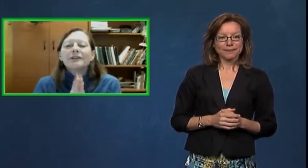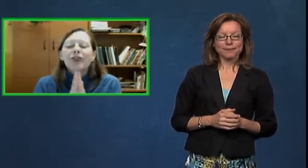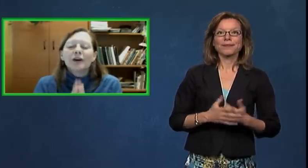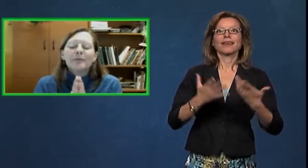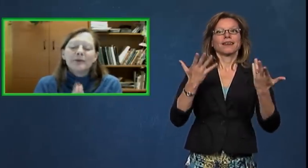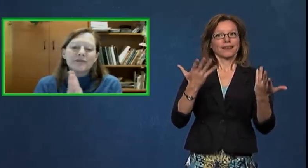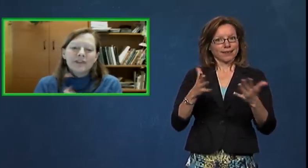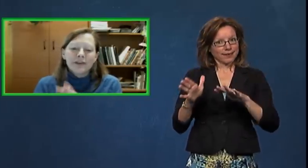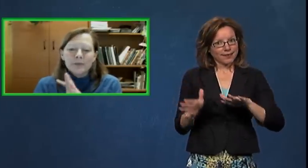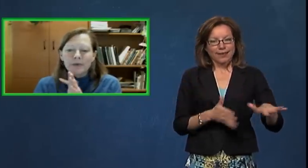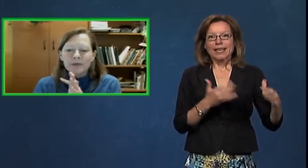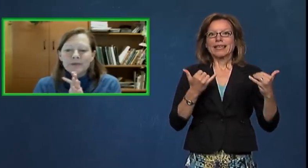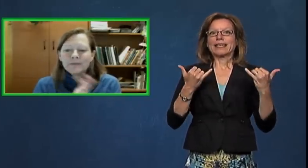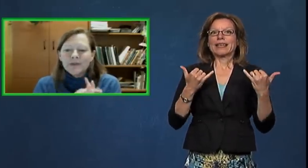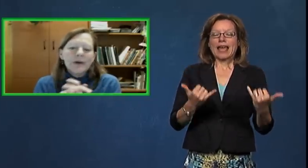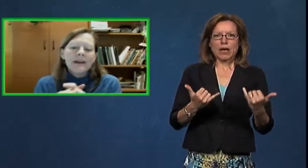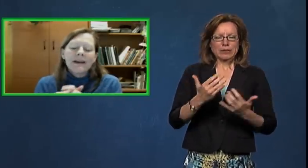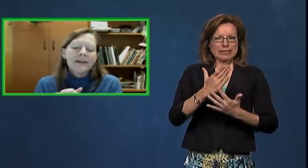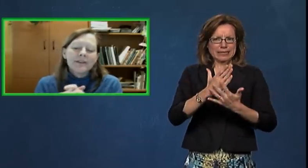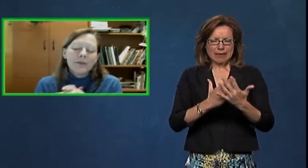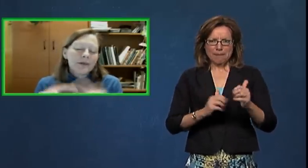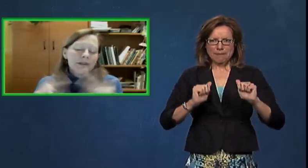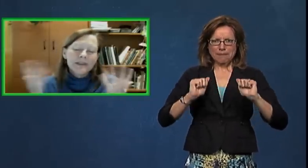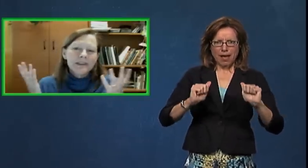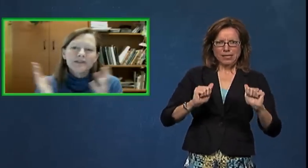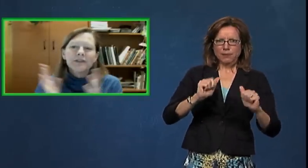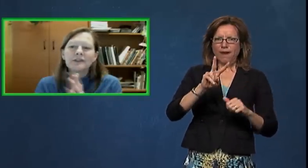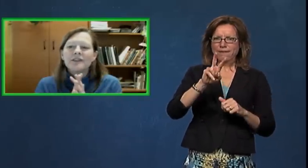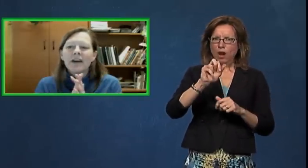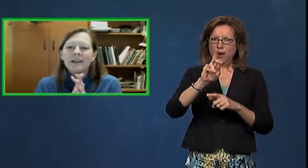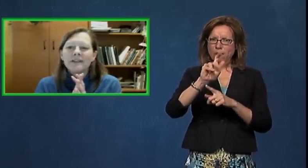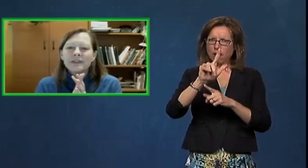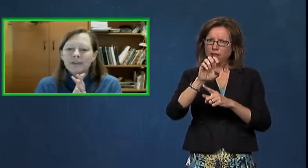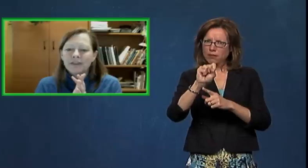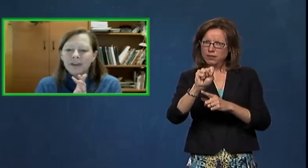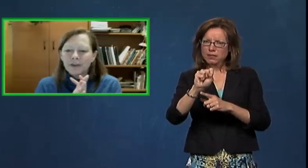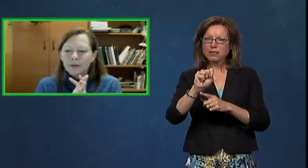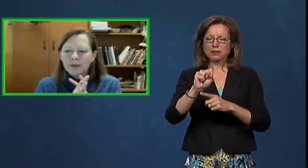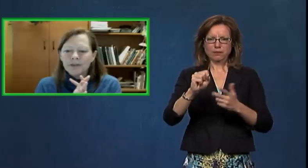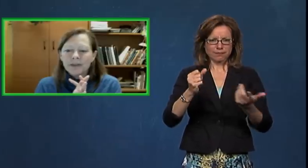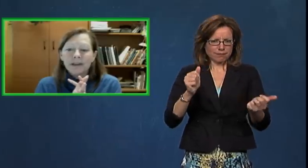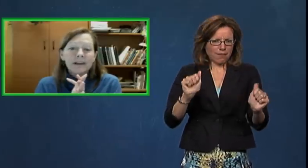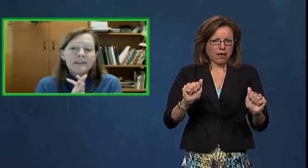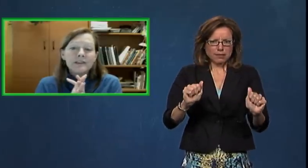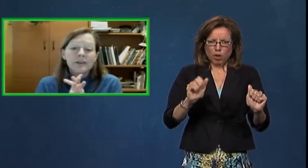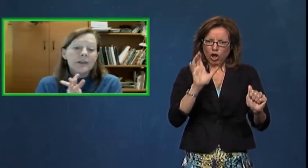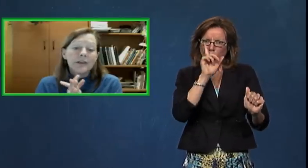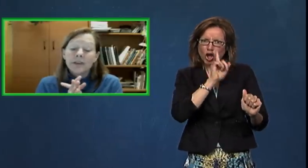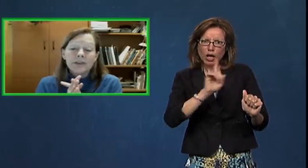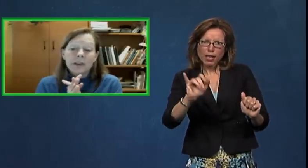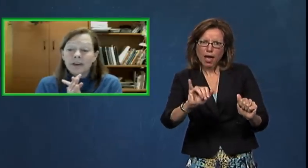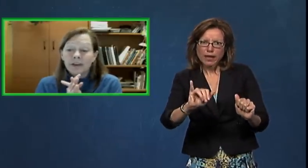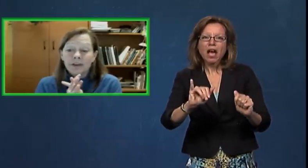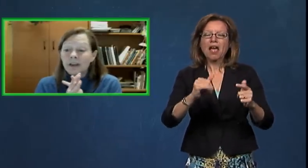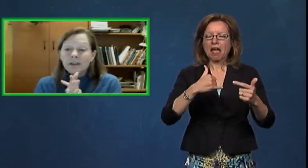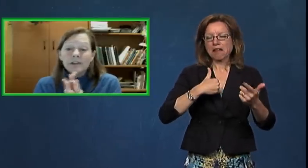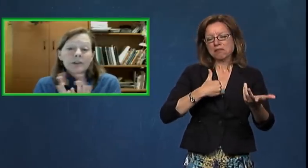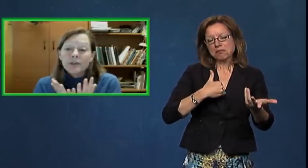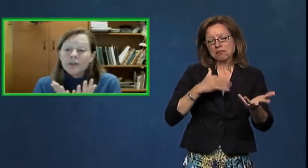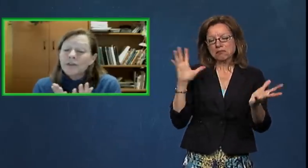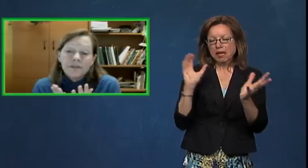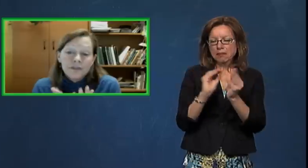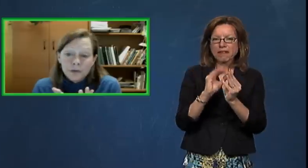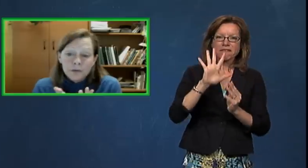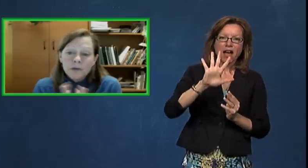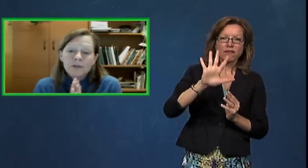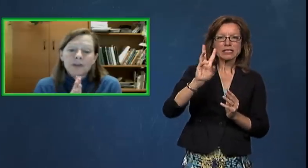Now let's talk about some variables. So I have about 6 different slides of variables, and I consider that these are, you know,